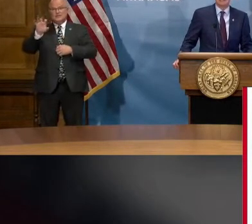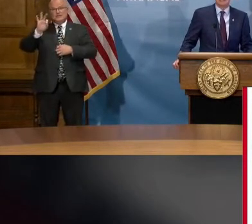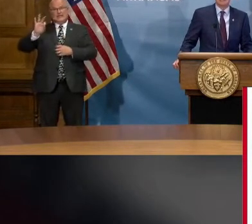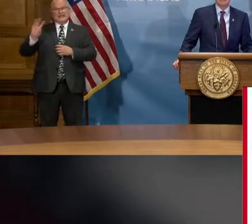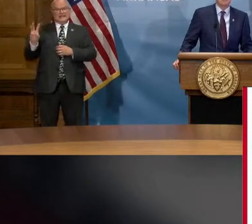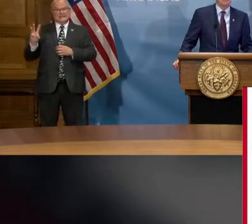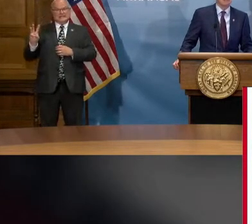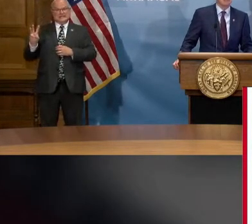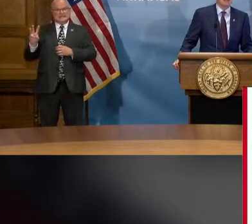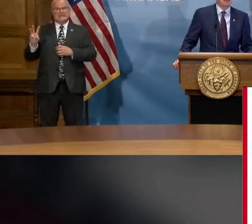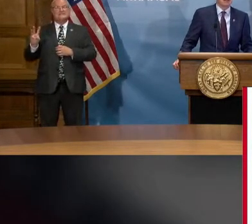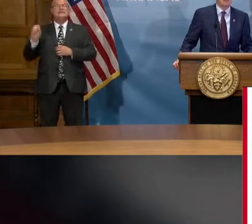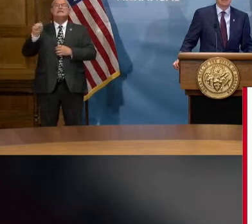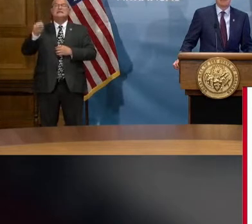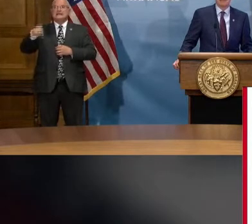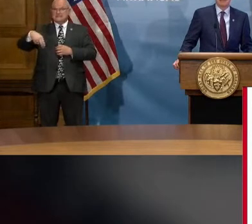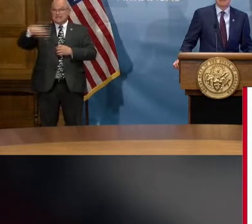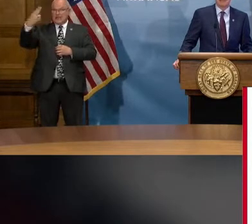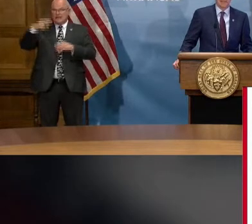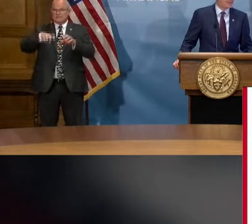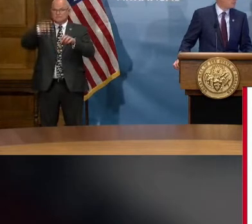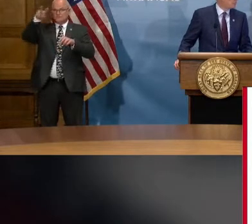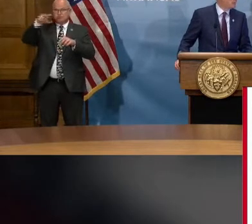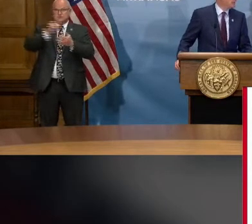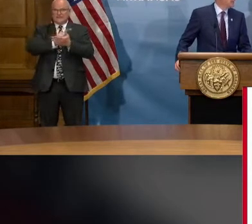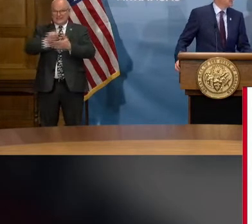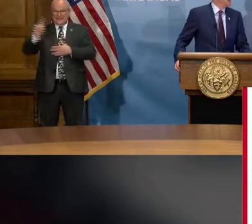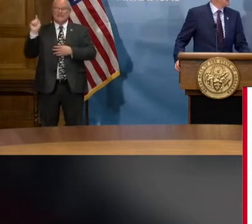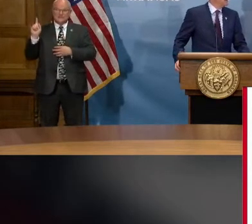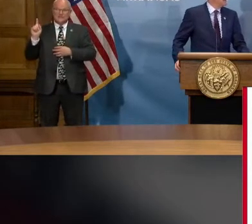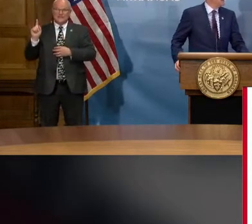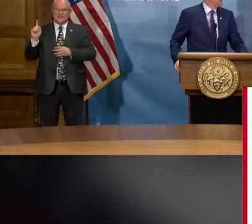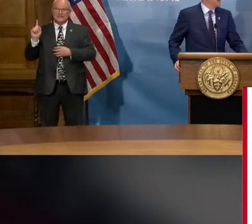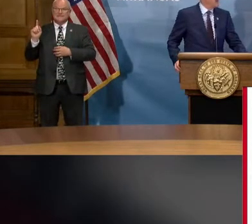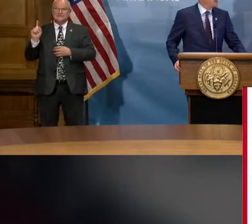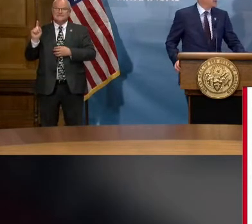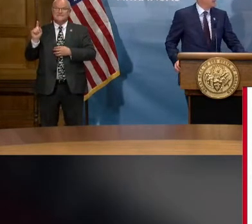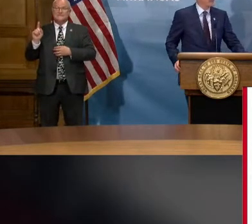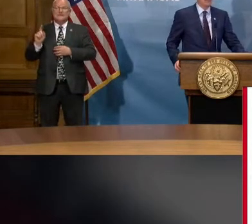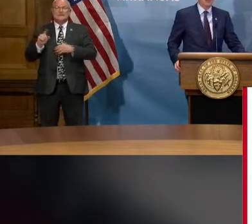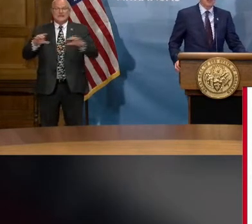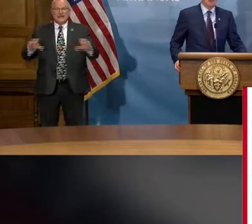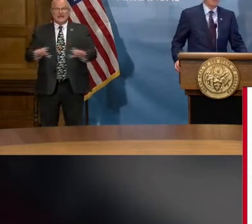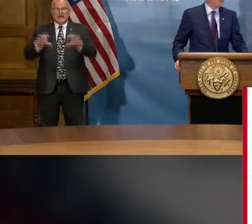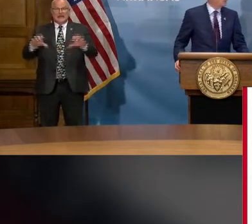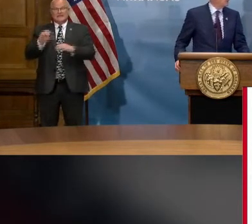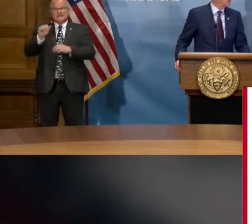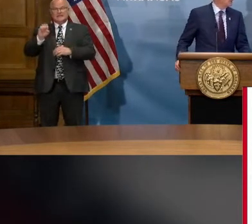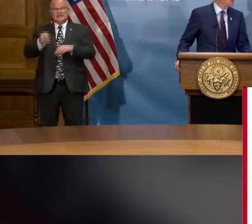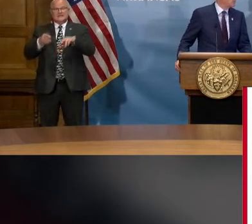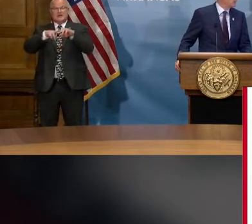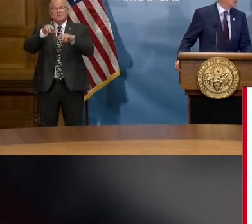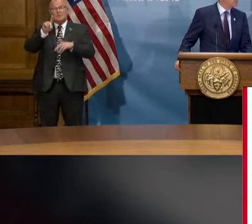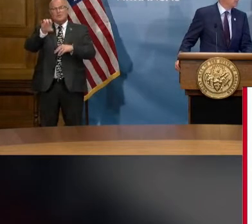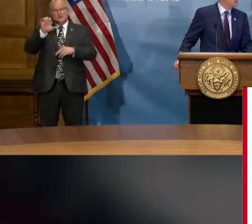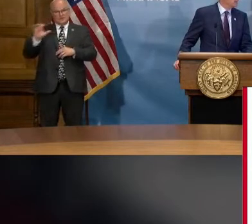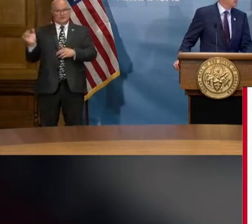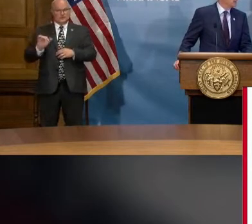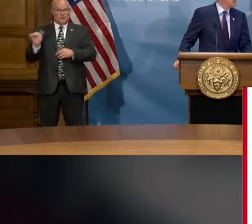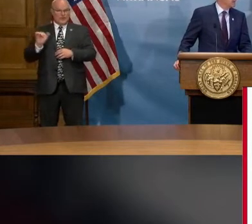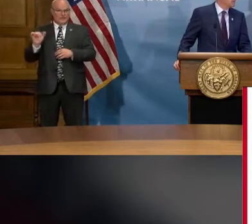296. Yes, this is a higher jump than last week. Active cases are up by 100 as